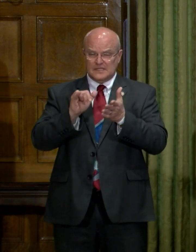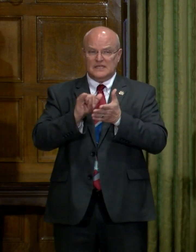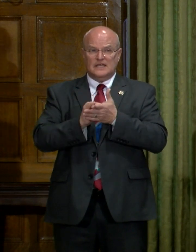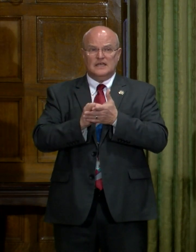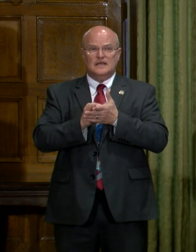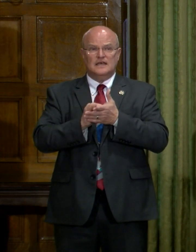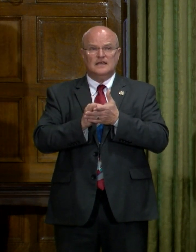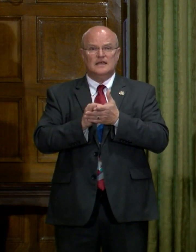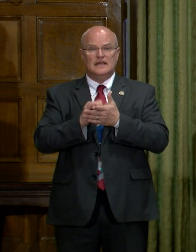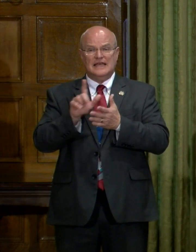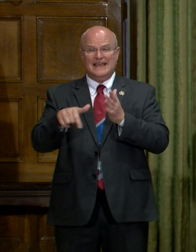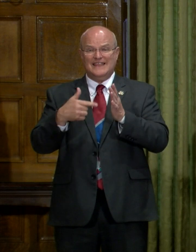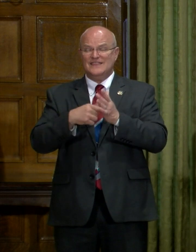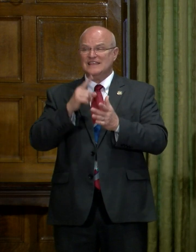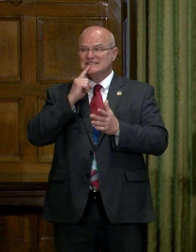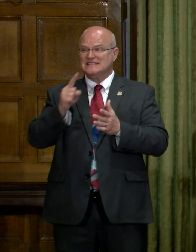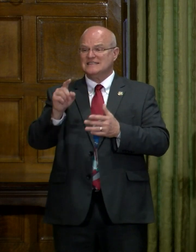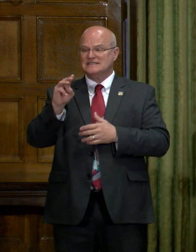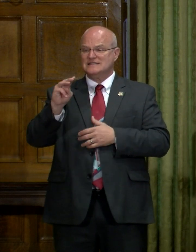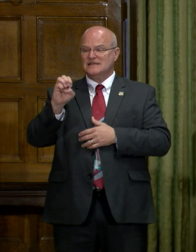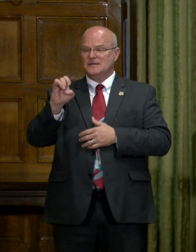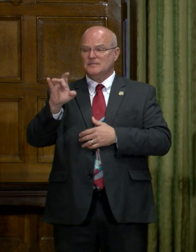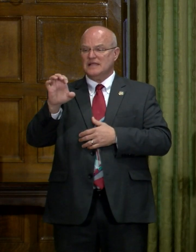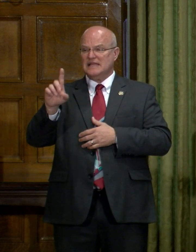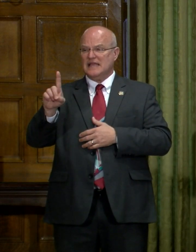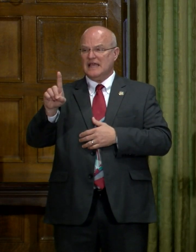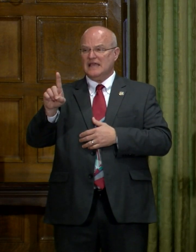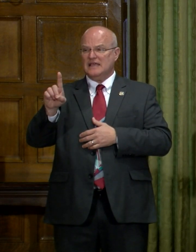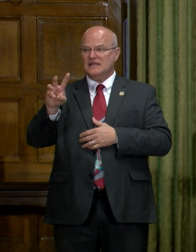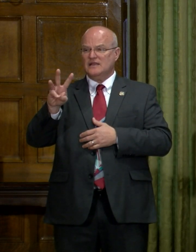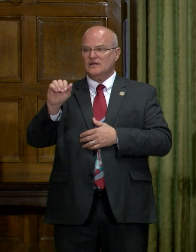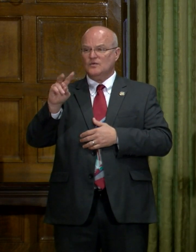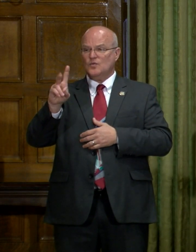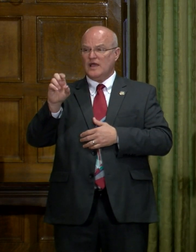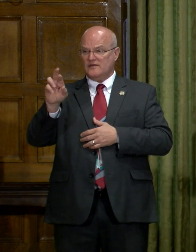that this is a Medicaid waiver, and